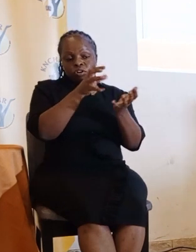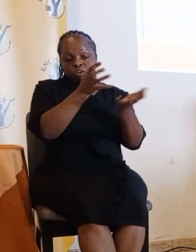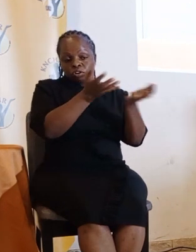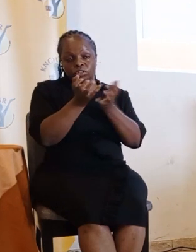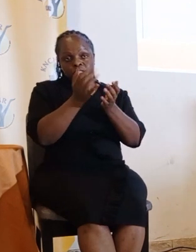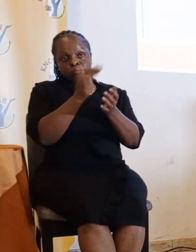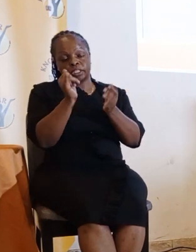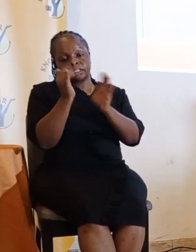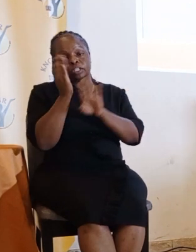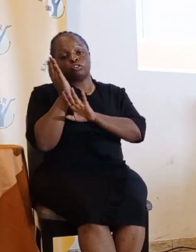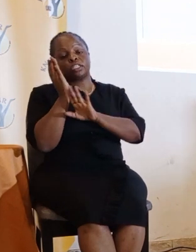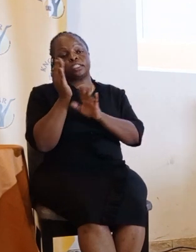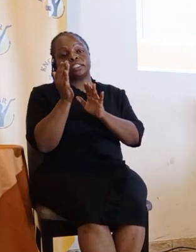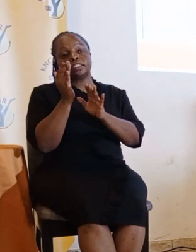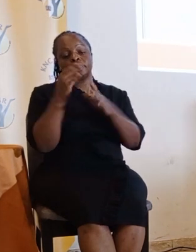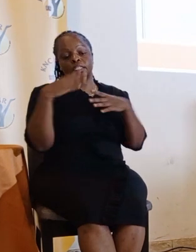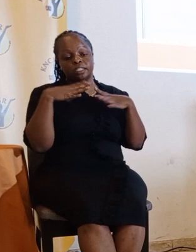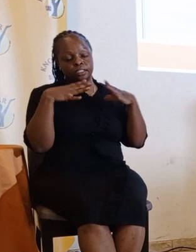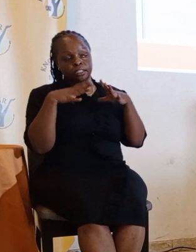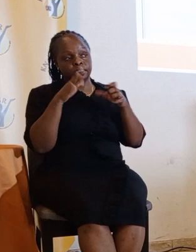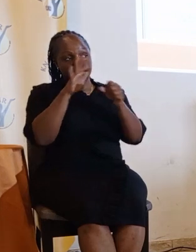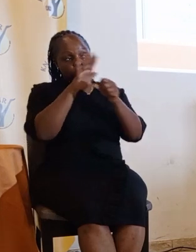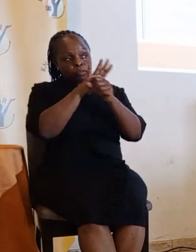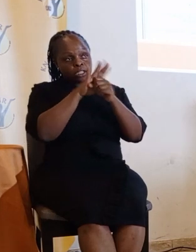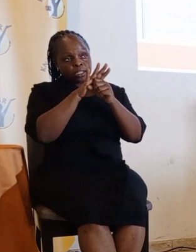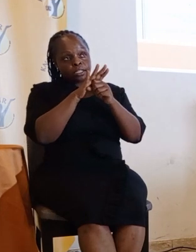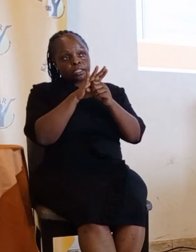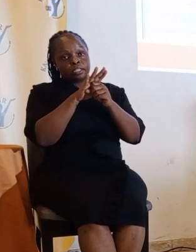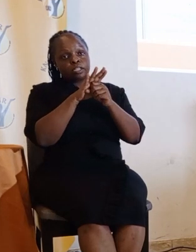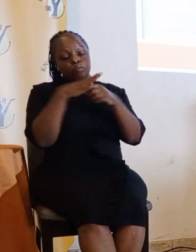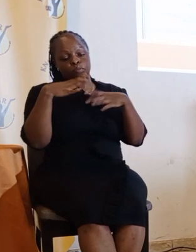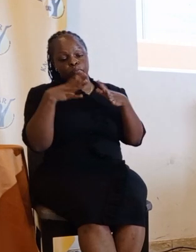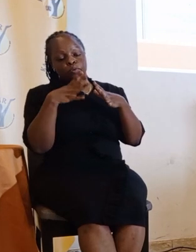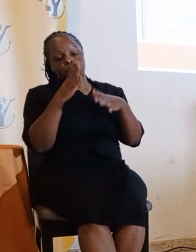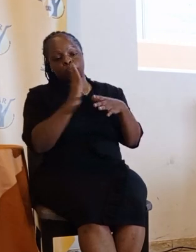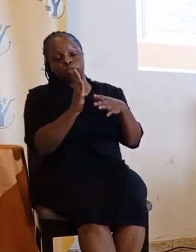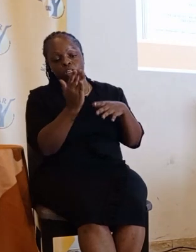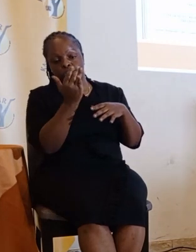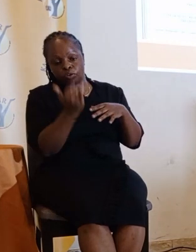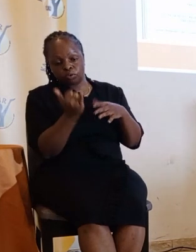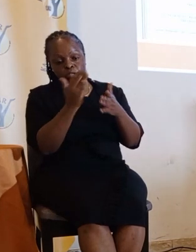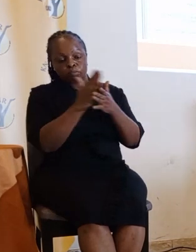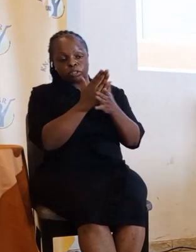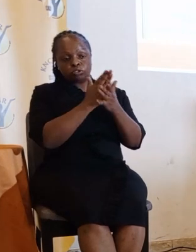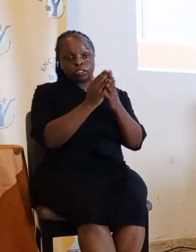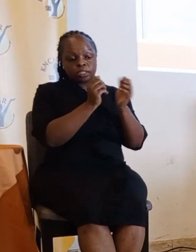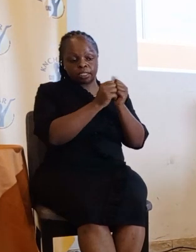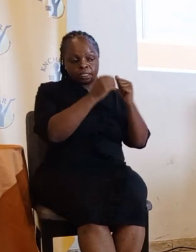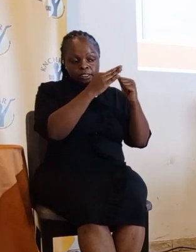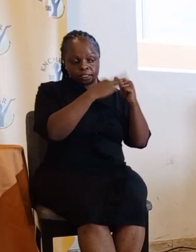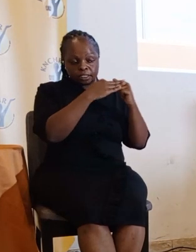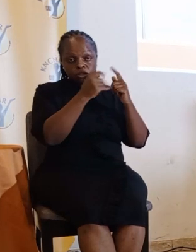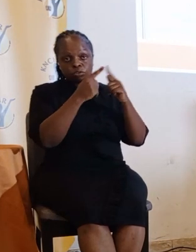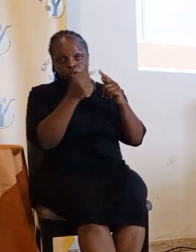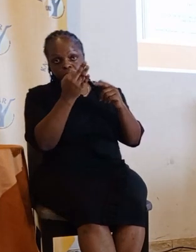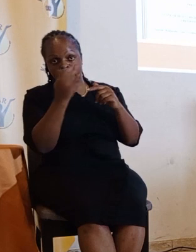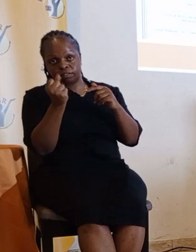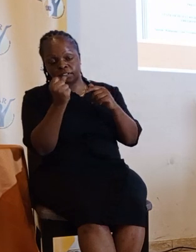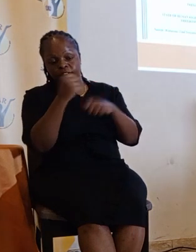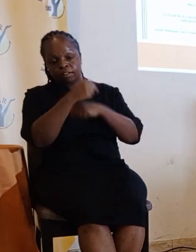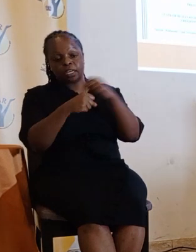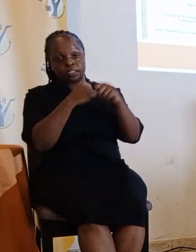security agencies. Majority of the victims being youth aged between 18 to 35